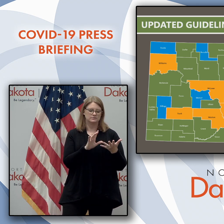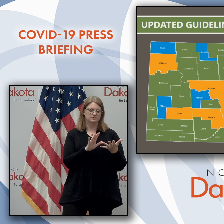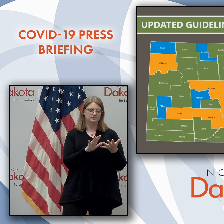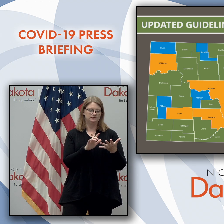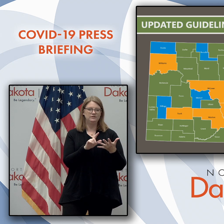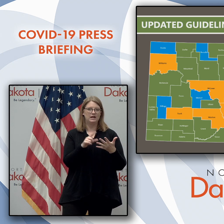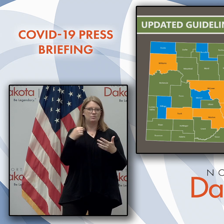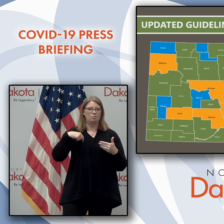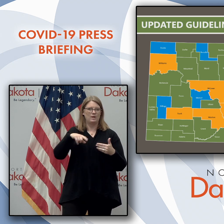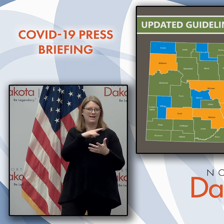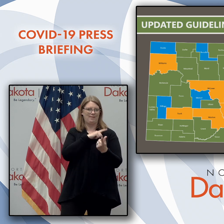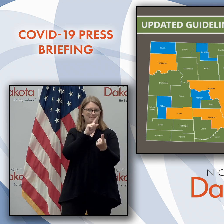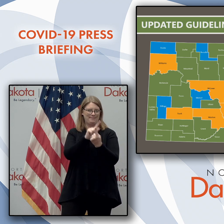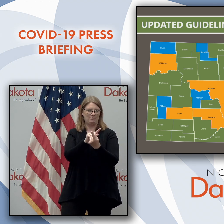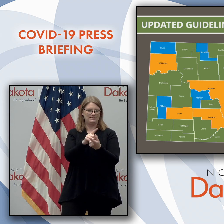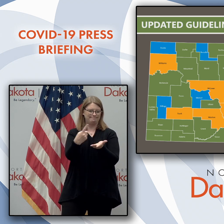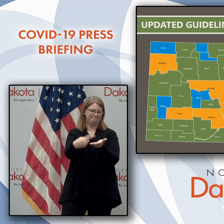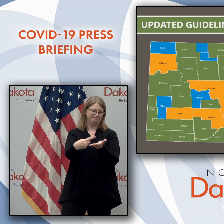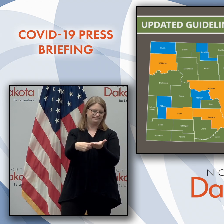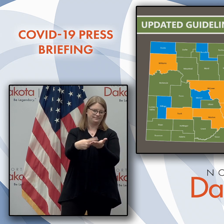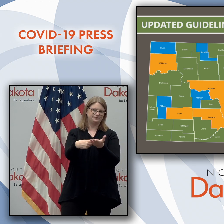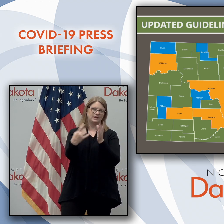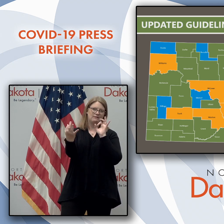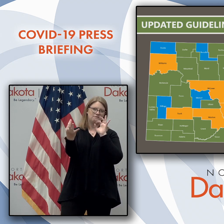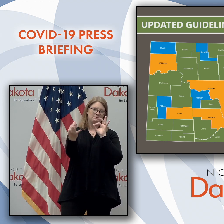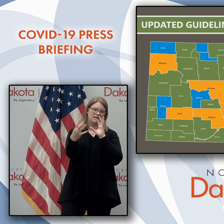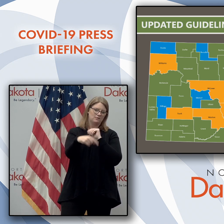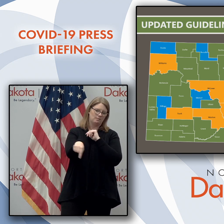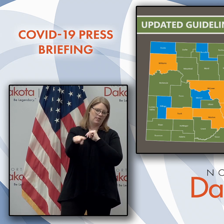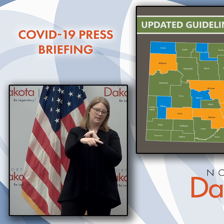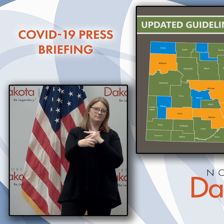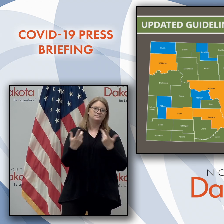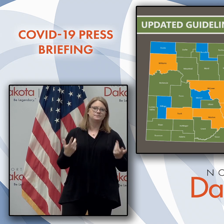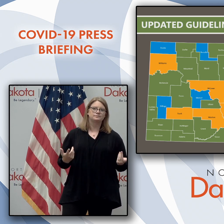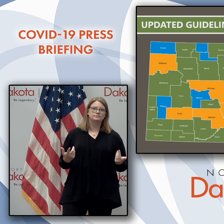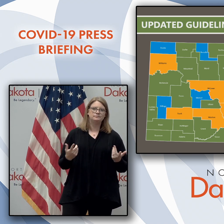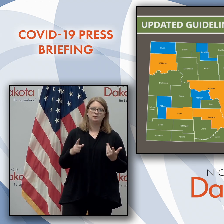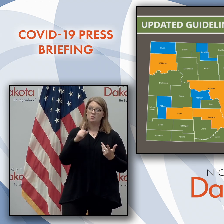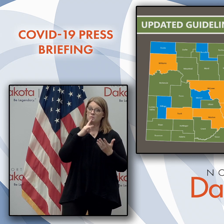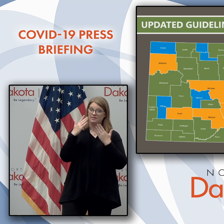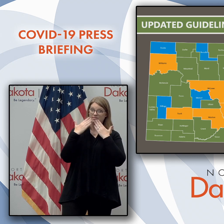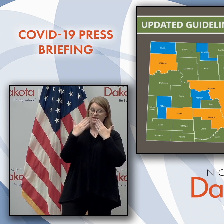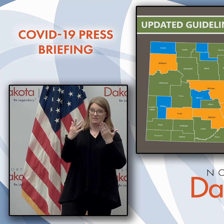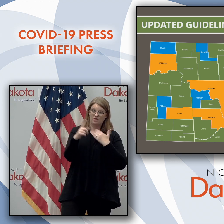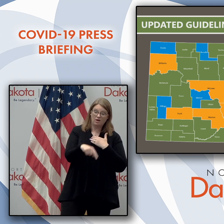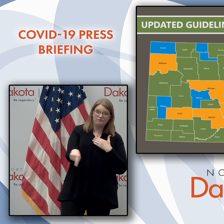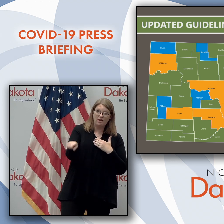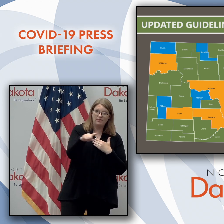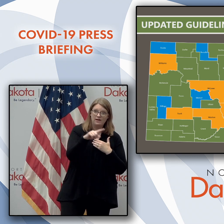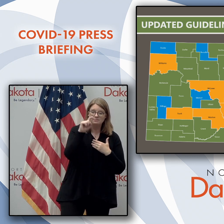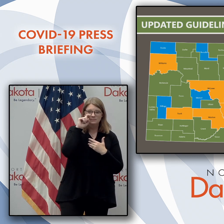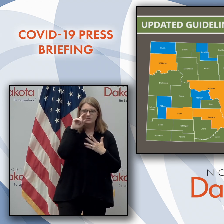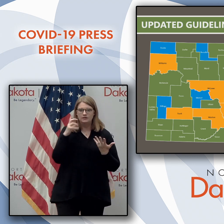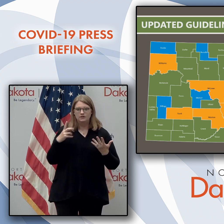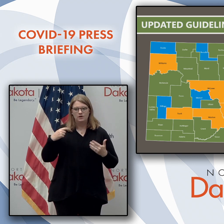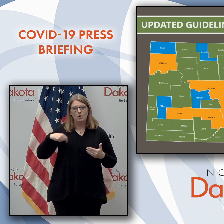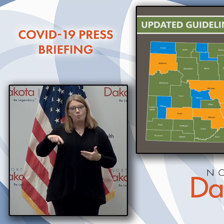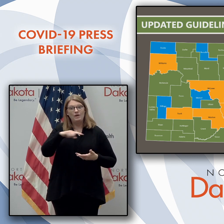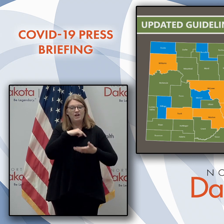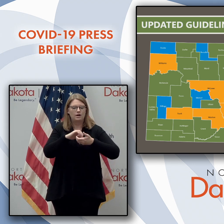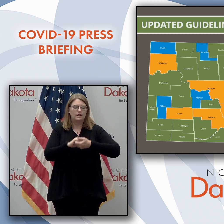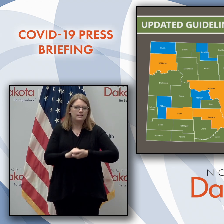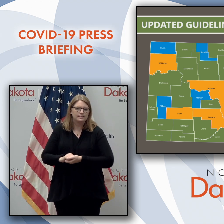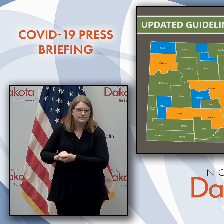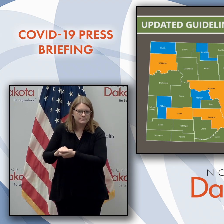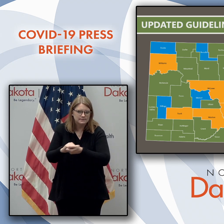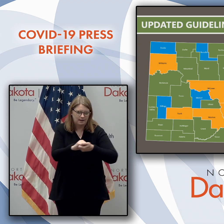all met with and received input from them on Tuesday. And so again, thankful to all of them. And as I've said multiple times, we're all in this together.